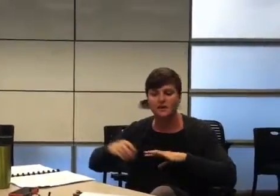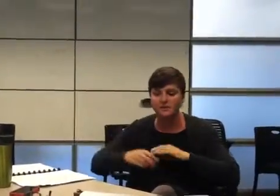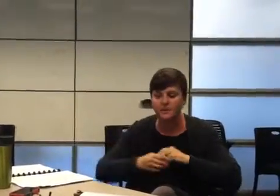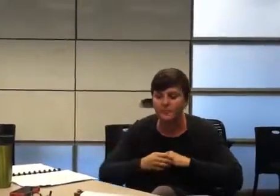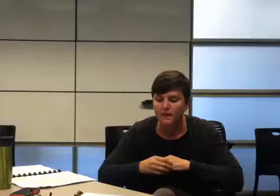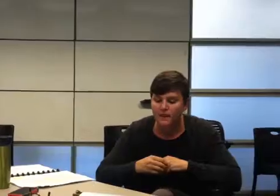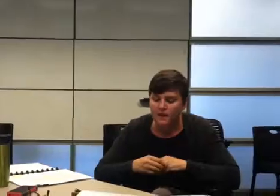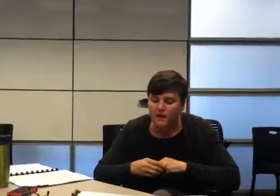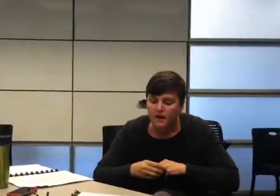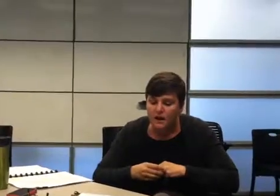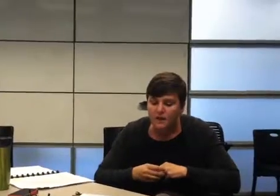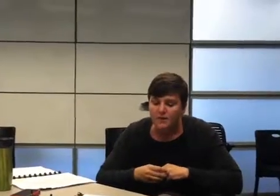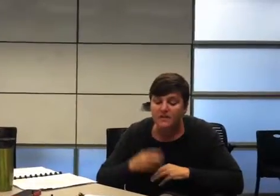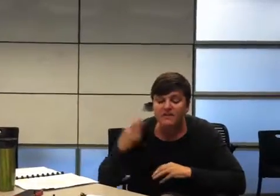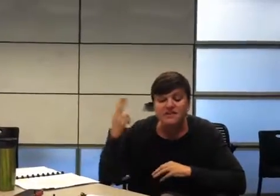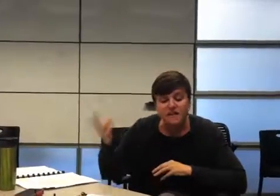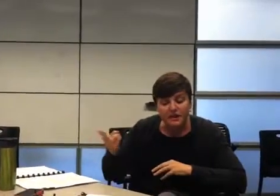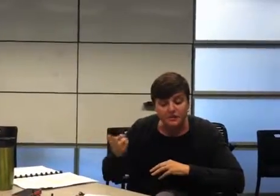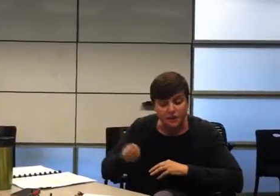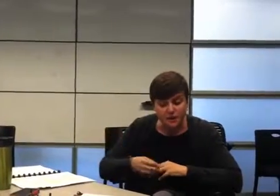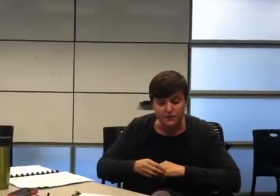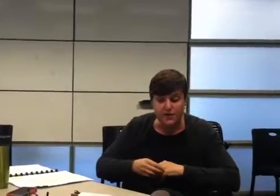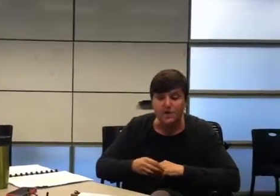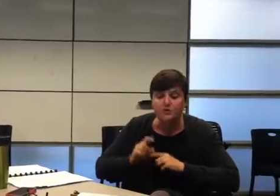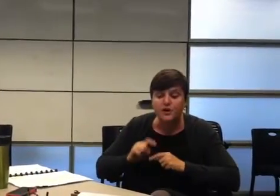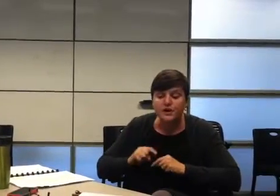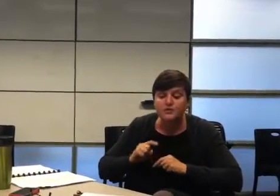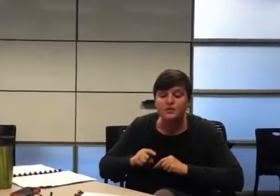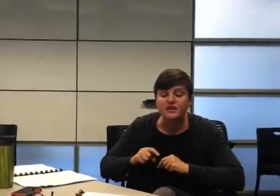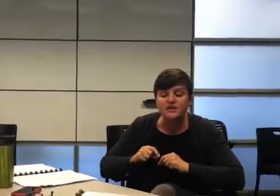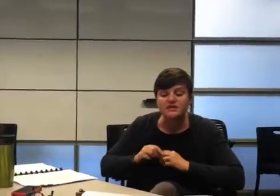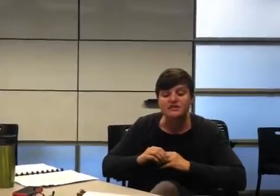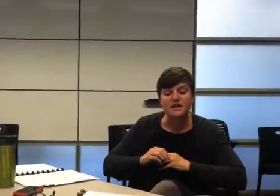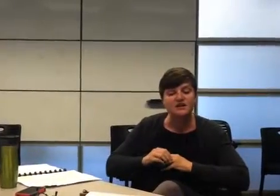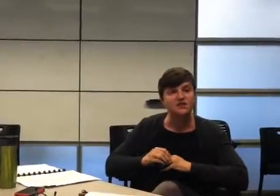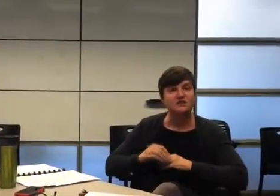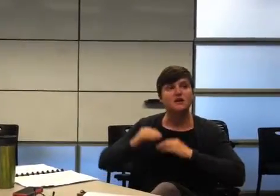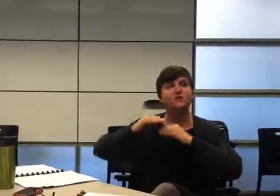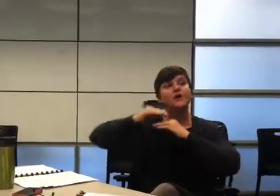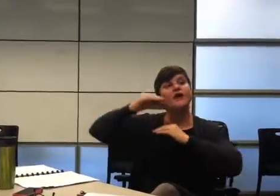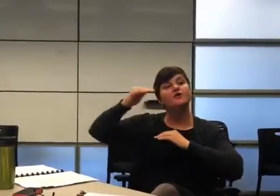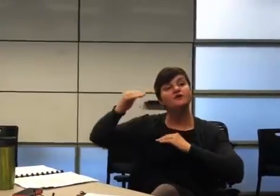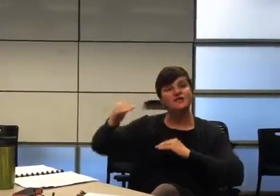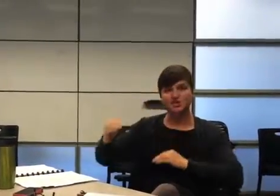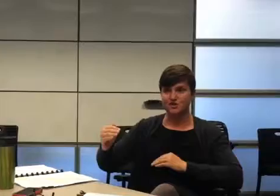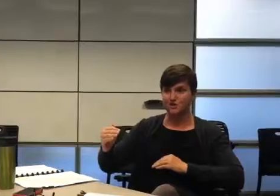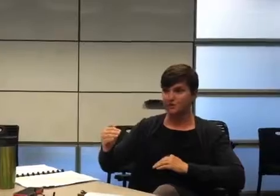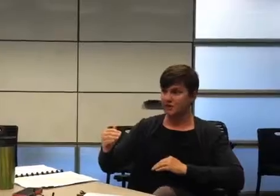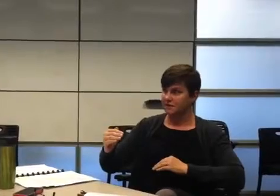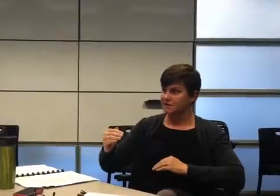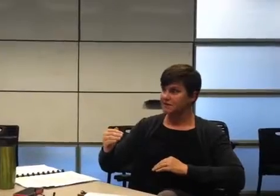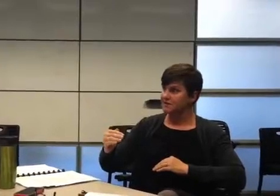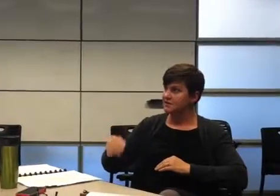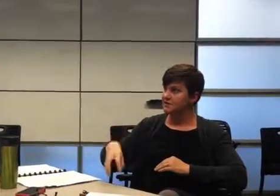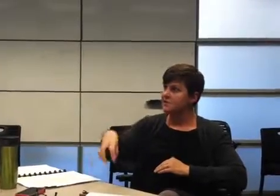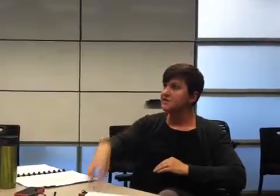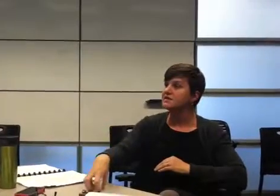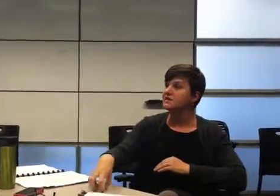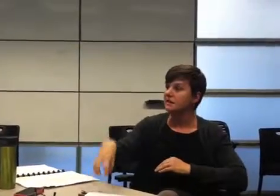that? And then the second part, break the reading into sections around each of your bits. So if this is kind of